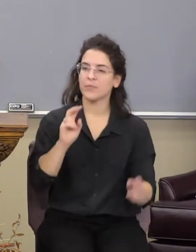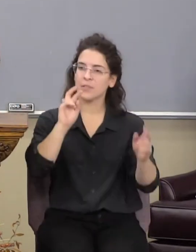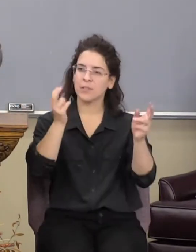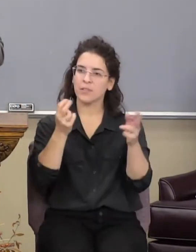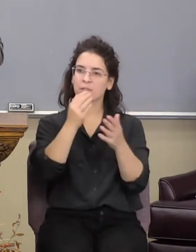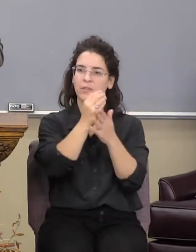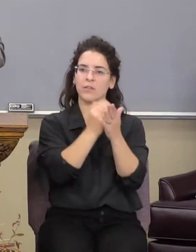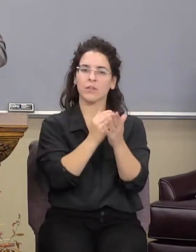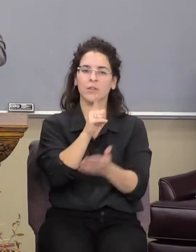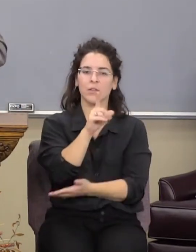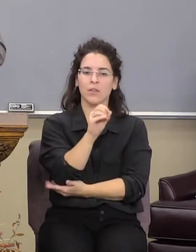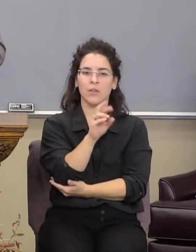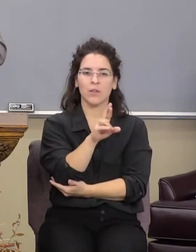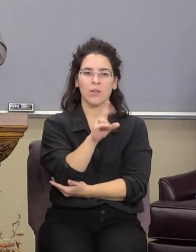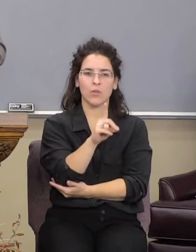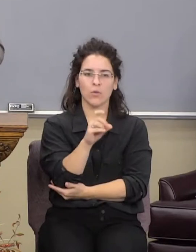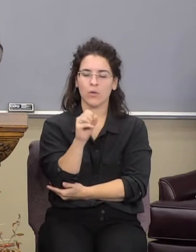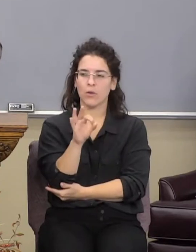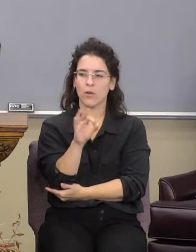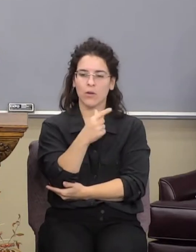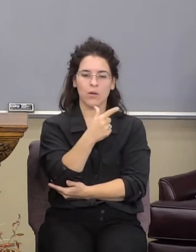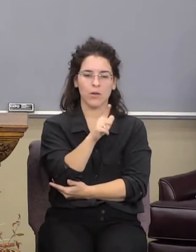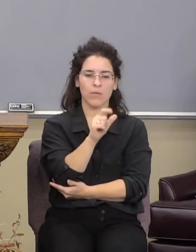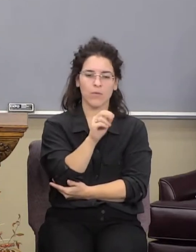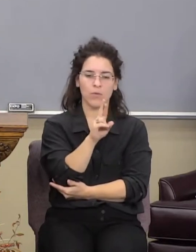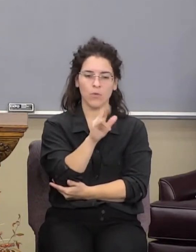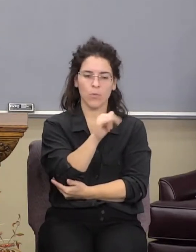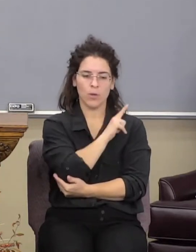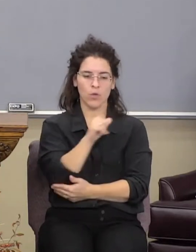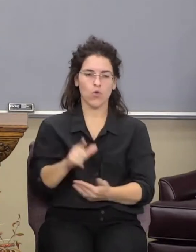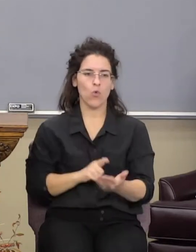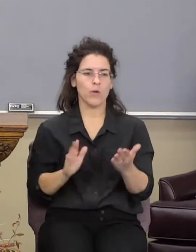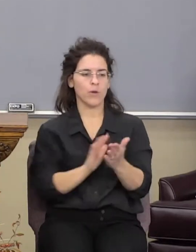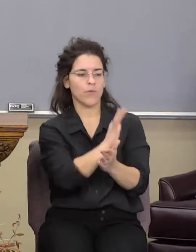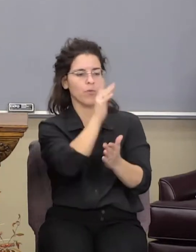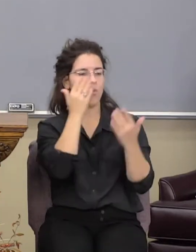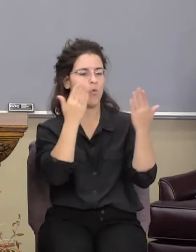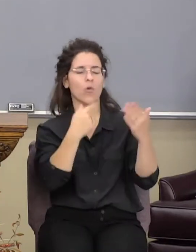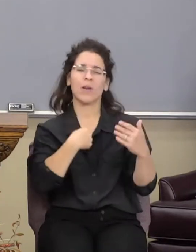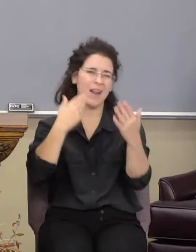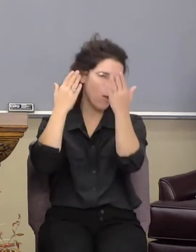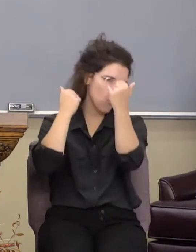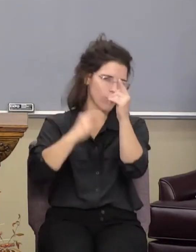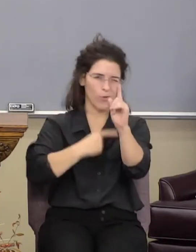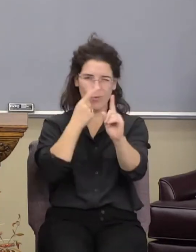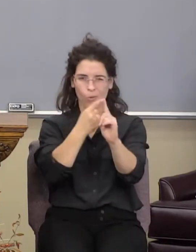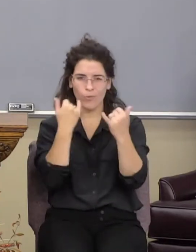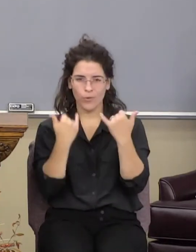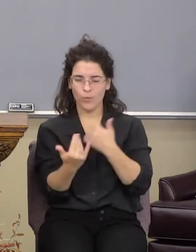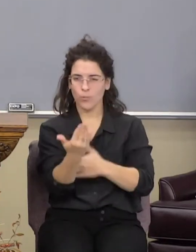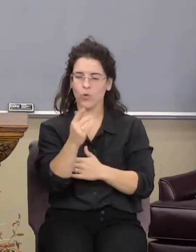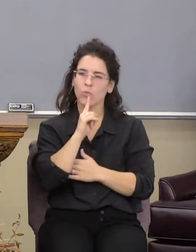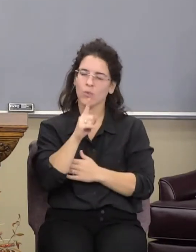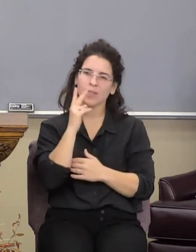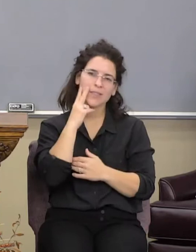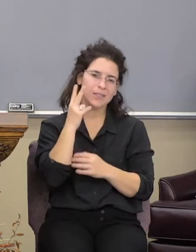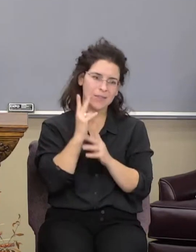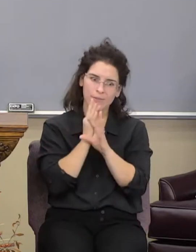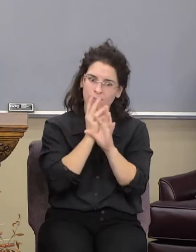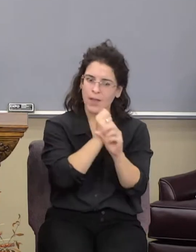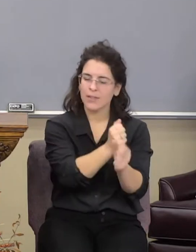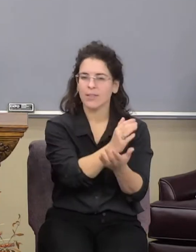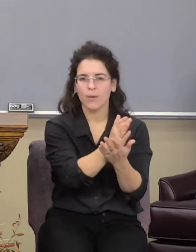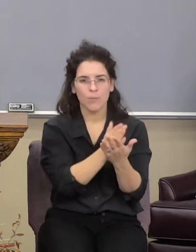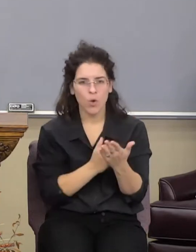Glory. And yet what I hope we'll be able to achieve this morning is looking at a fascinating aspect